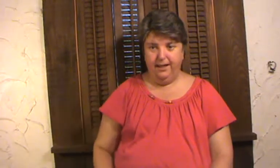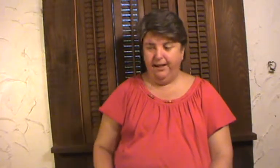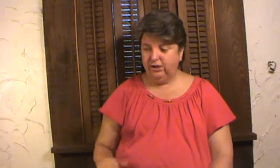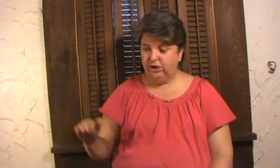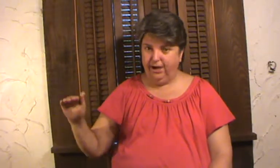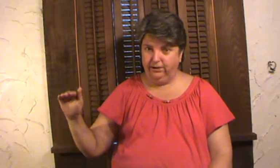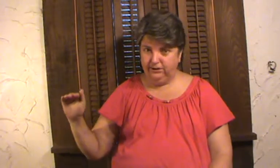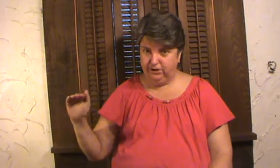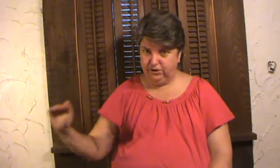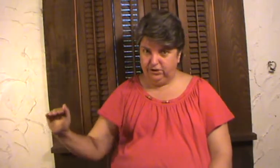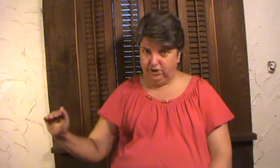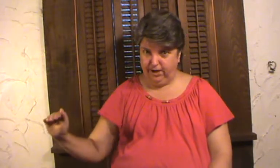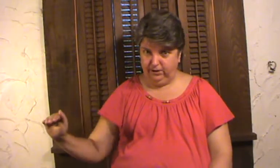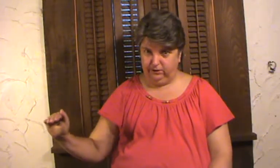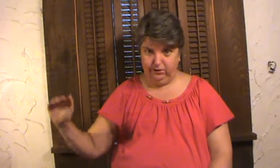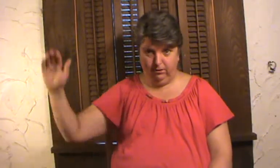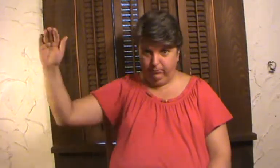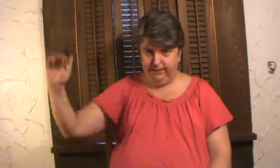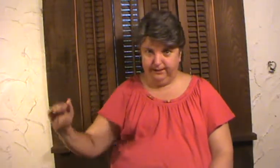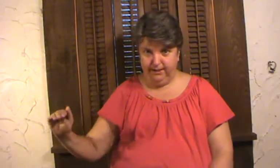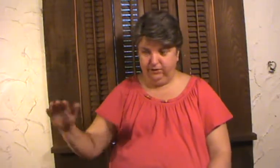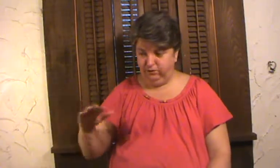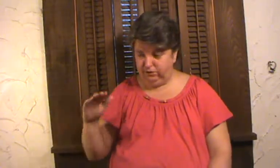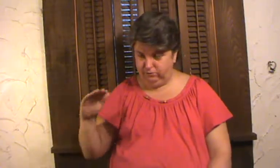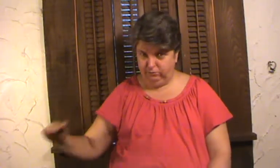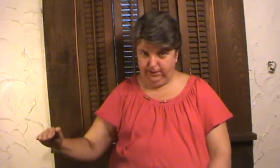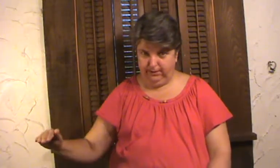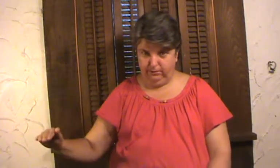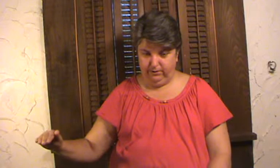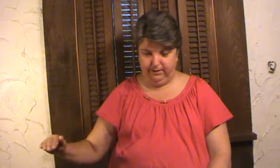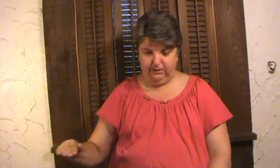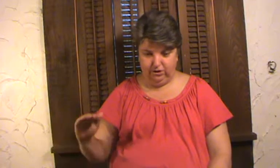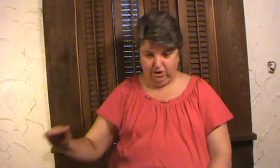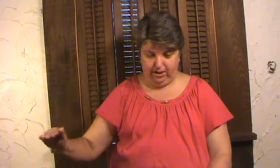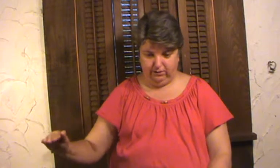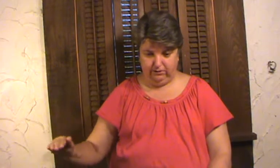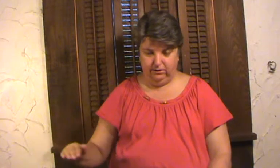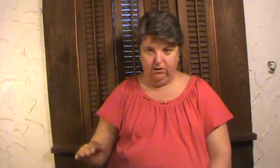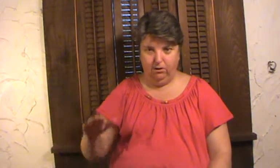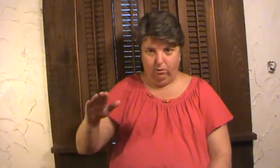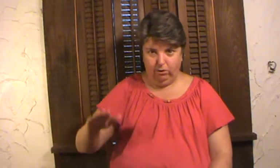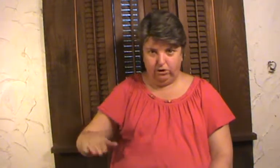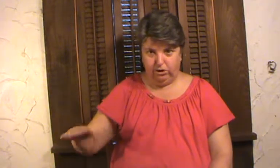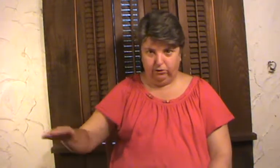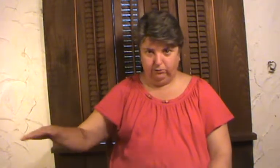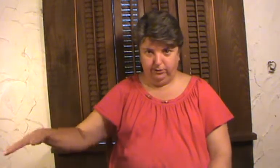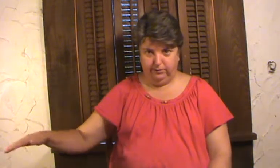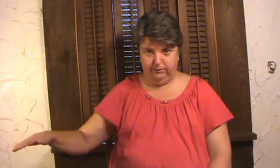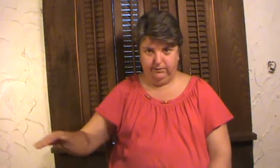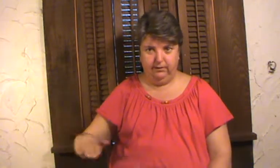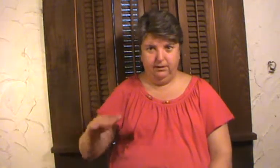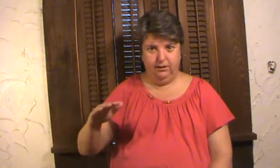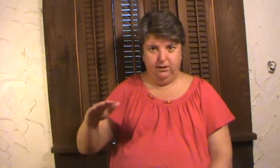And child is just child. You don't bring it down, you're just right there with it. Child. Or children.